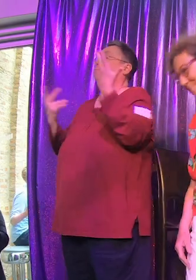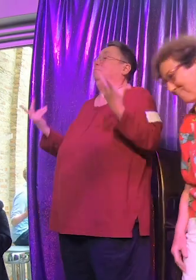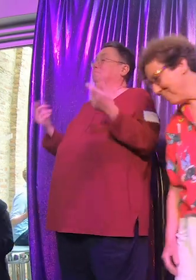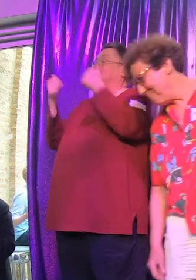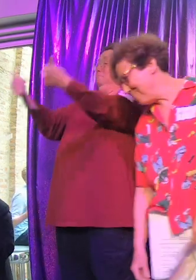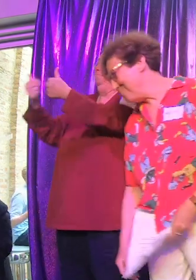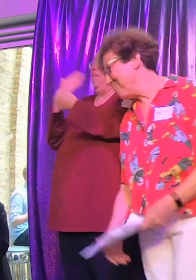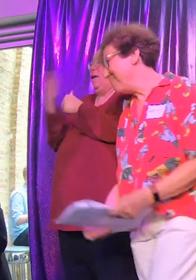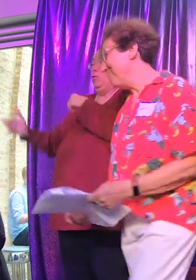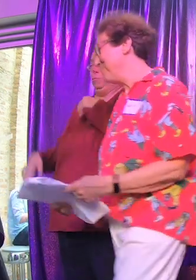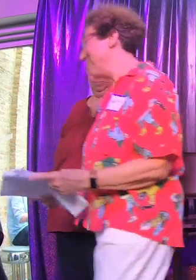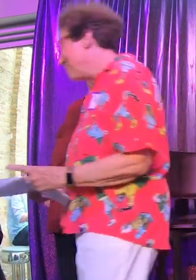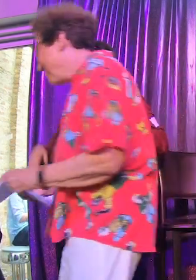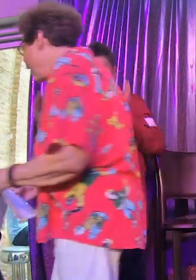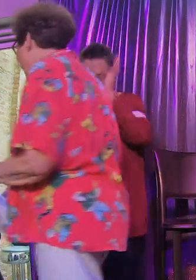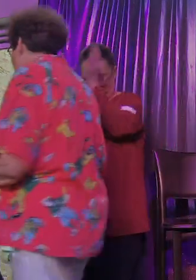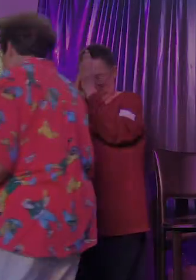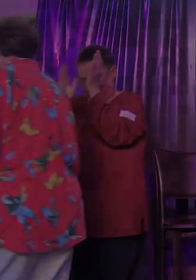Woo!